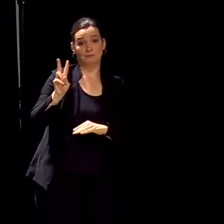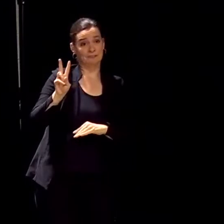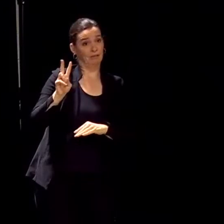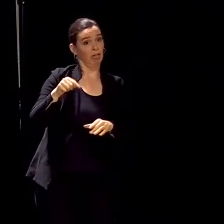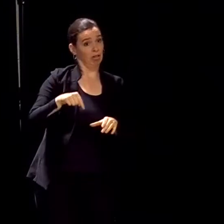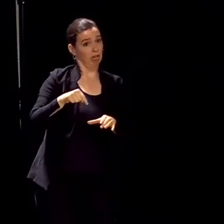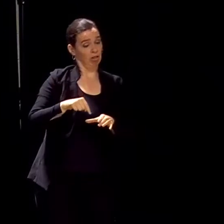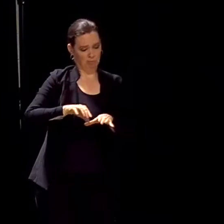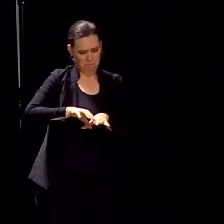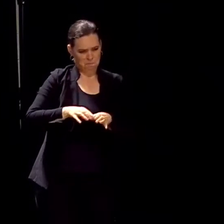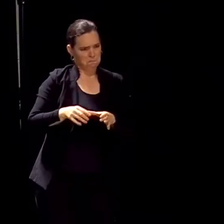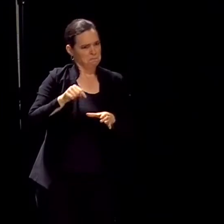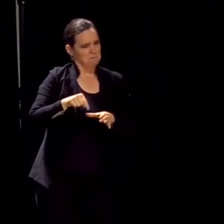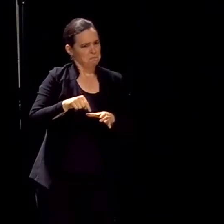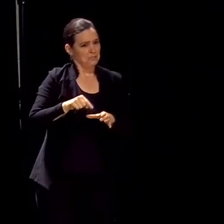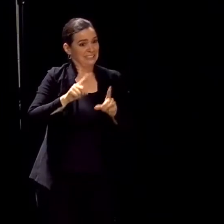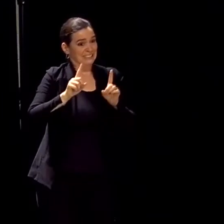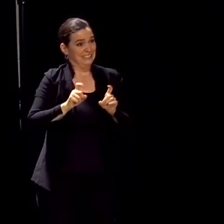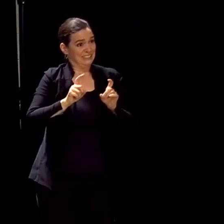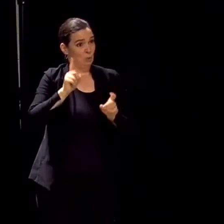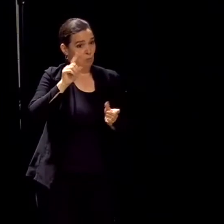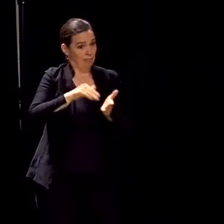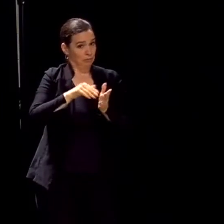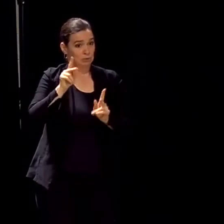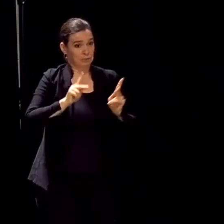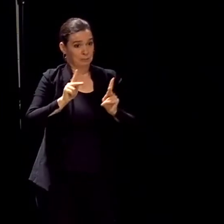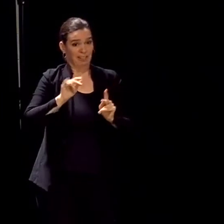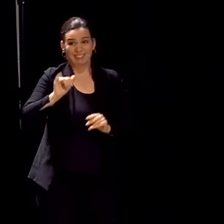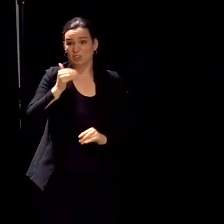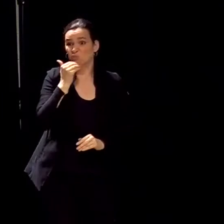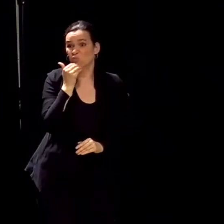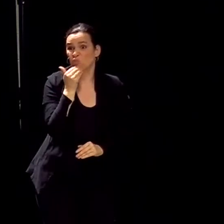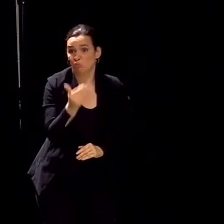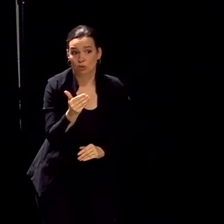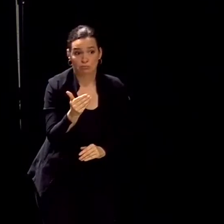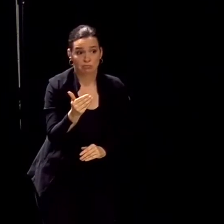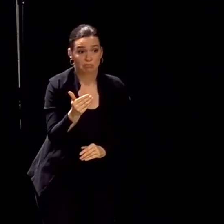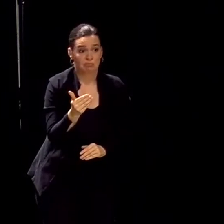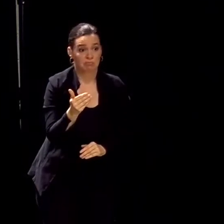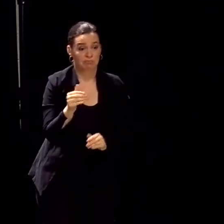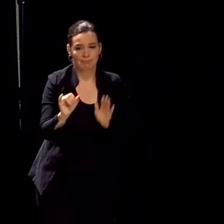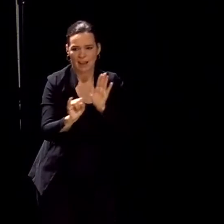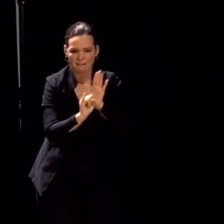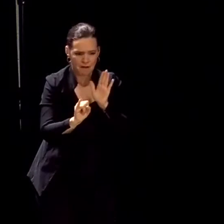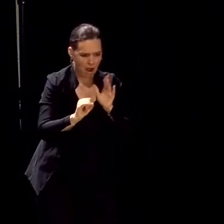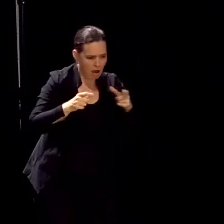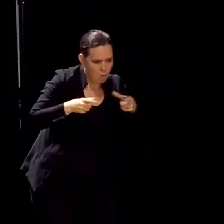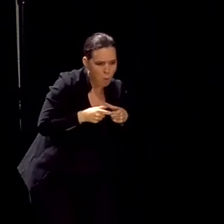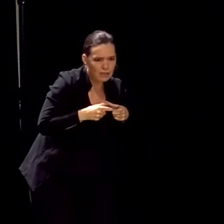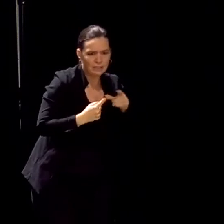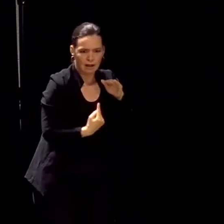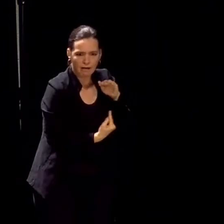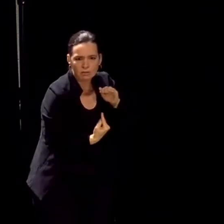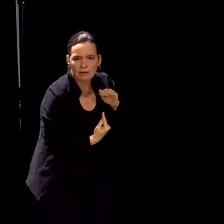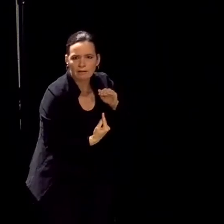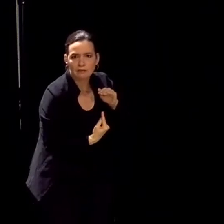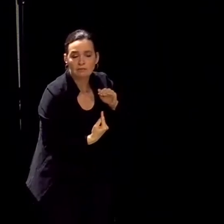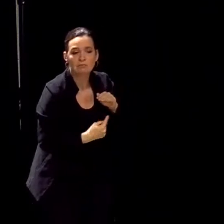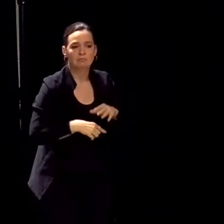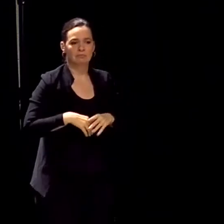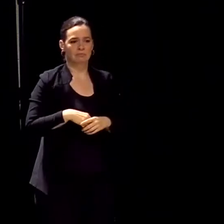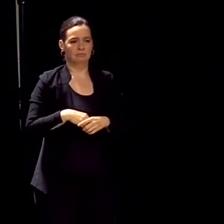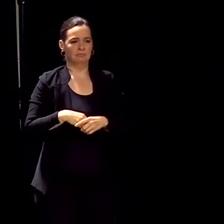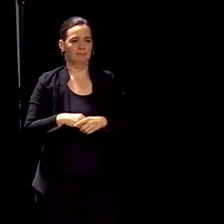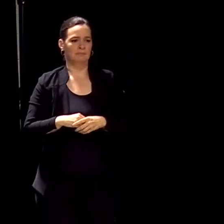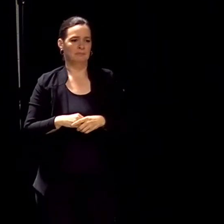to do. That's the upside. We can make these yellow zones temporary if we all get a glove and get in the game. What gets